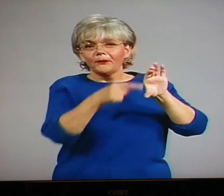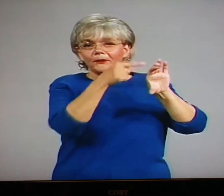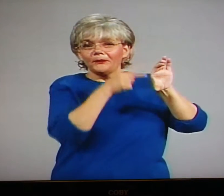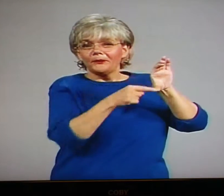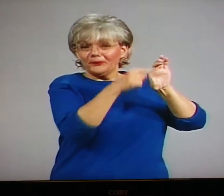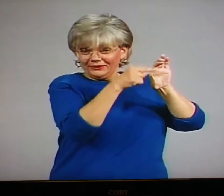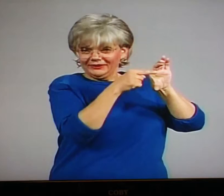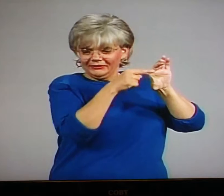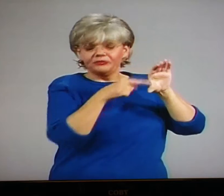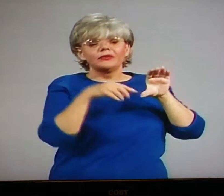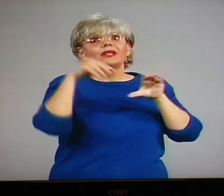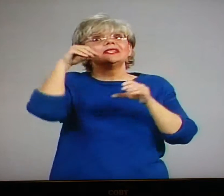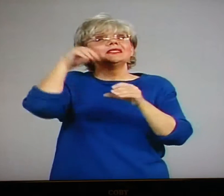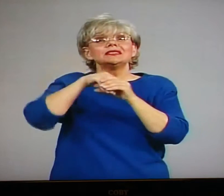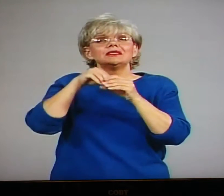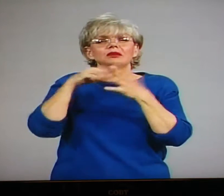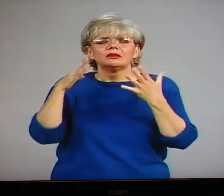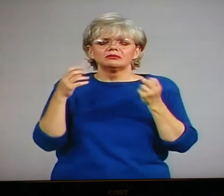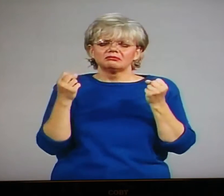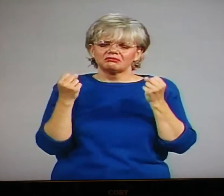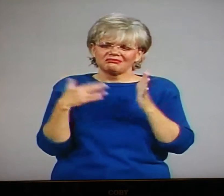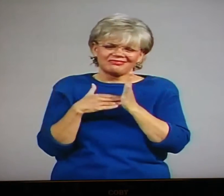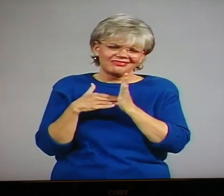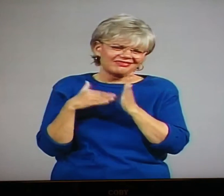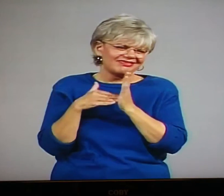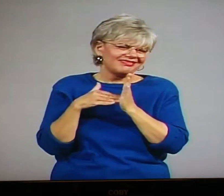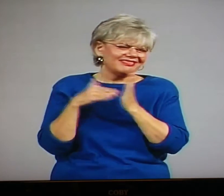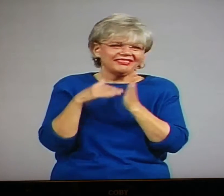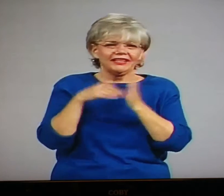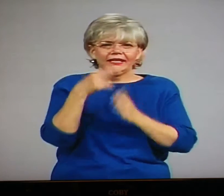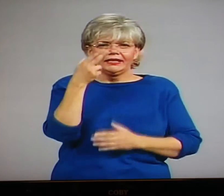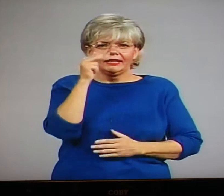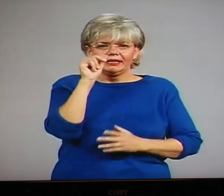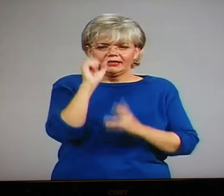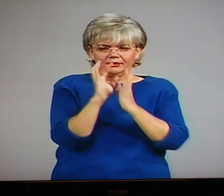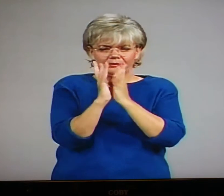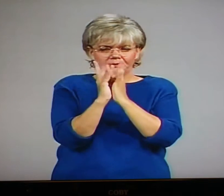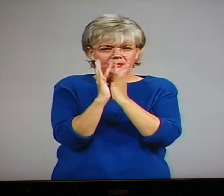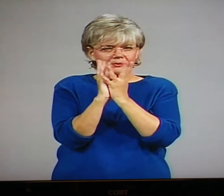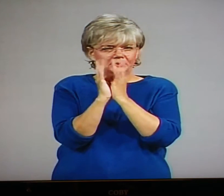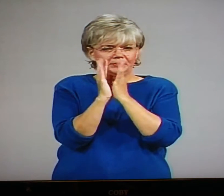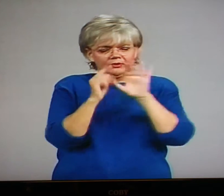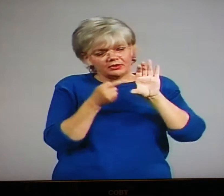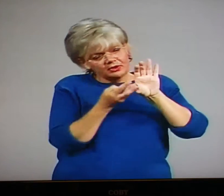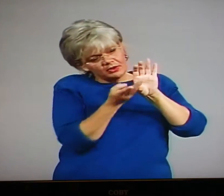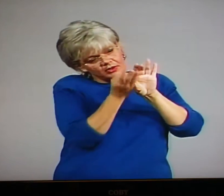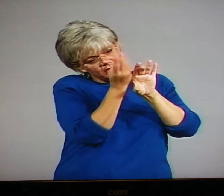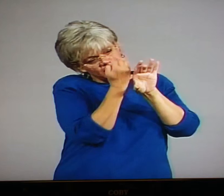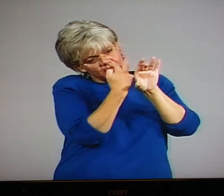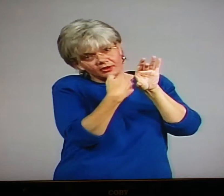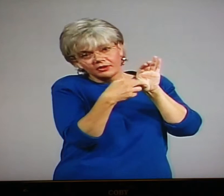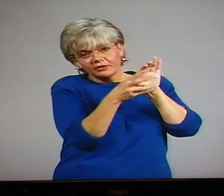It is a circular device that's inside your ear, and it has millions of tiny